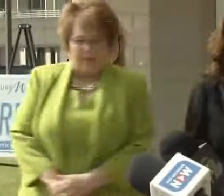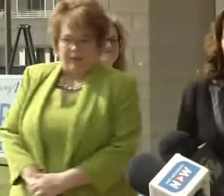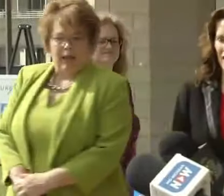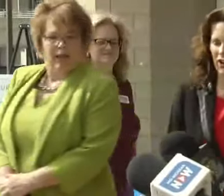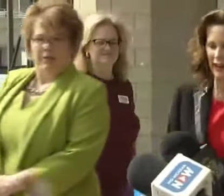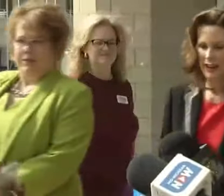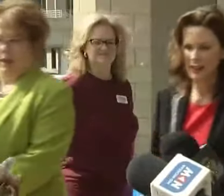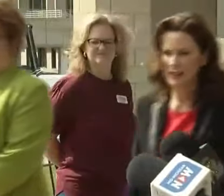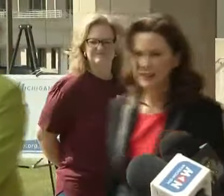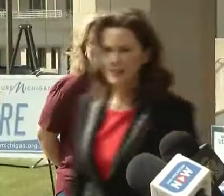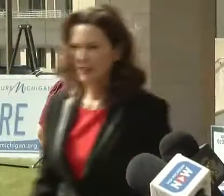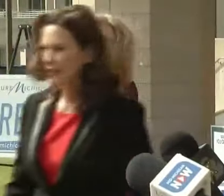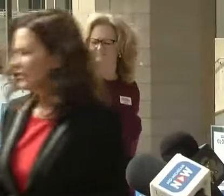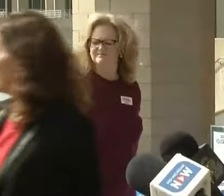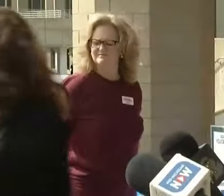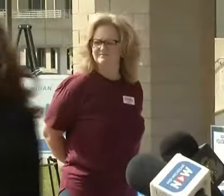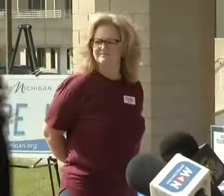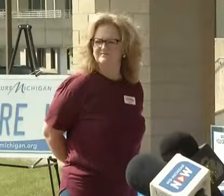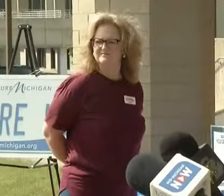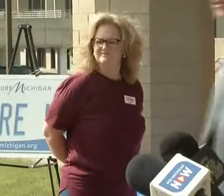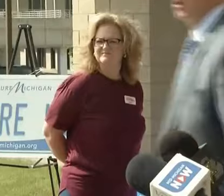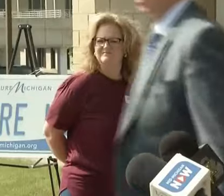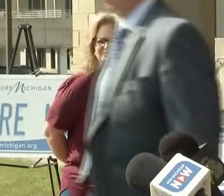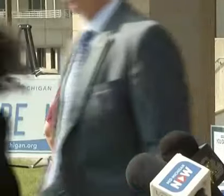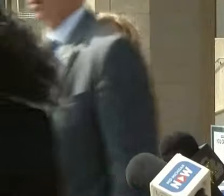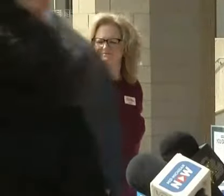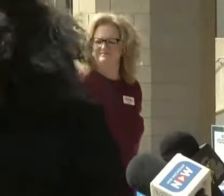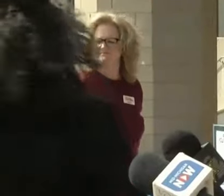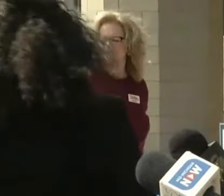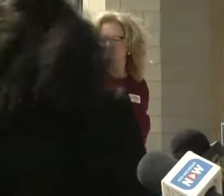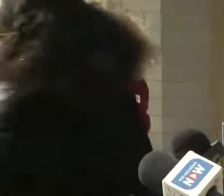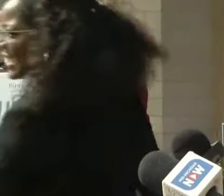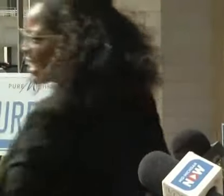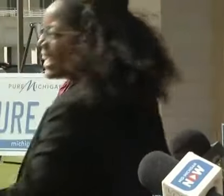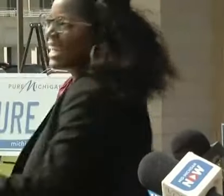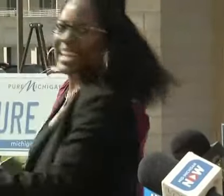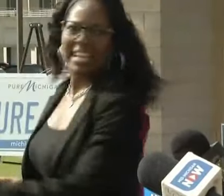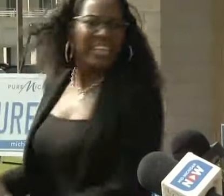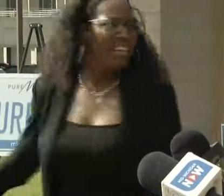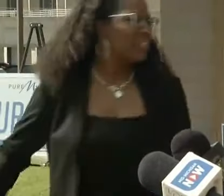Do you want me to bring the LG over? I'm happy to do that if you want to talk. Okay, I'll go grab